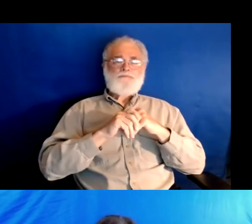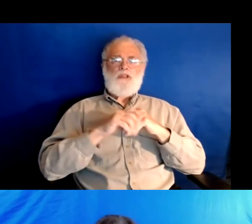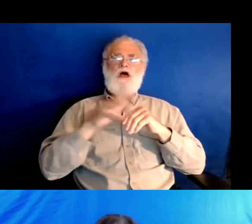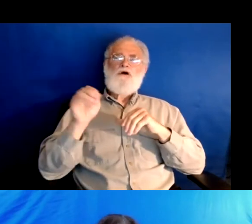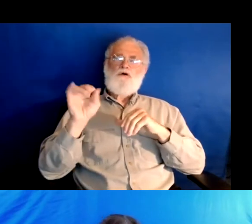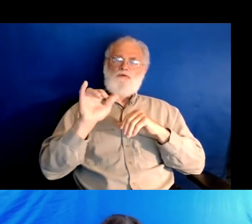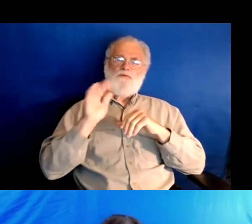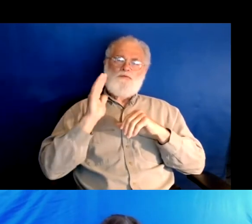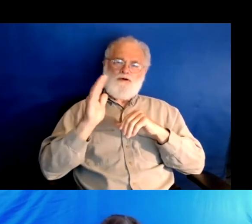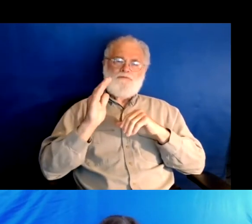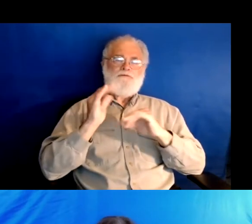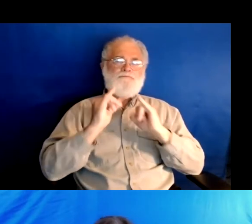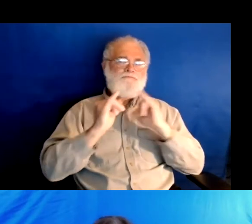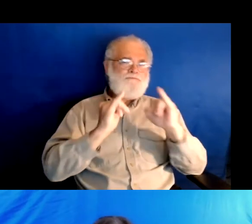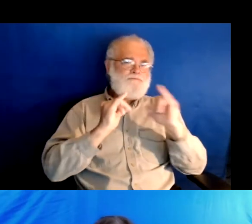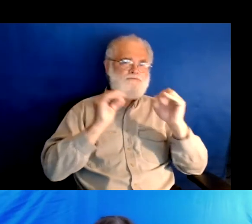year?